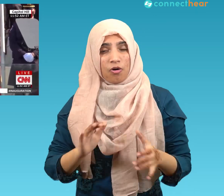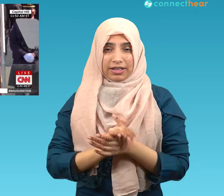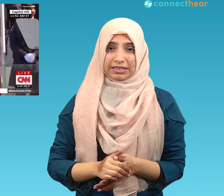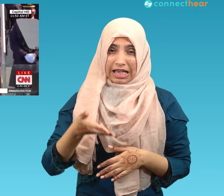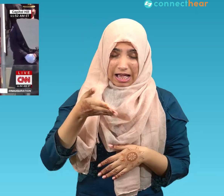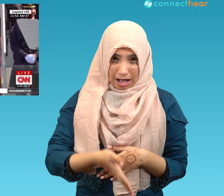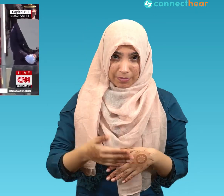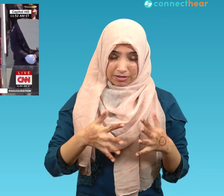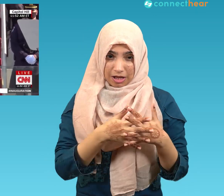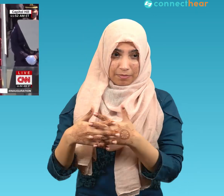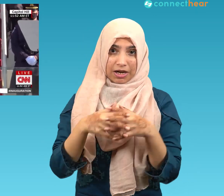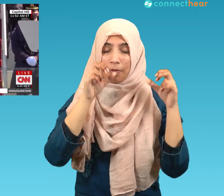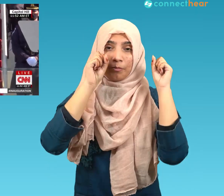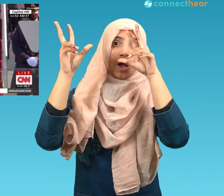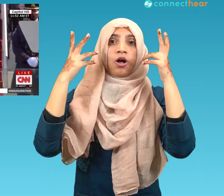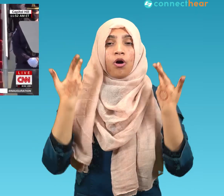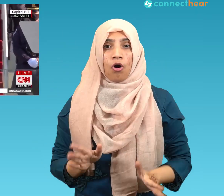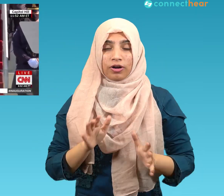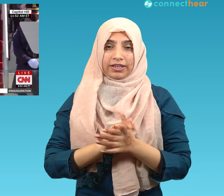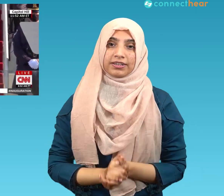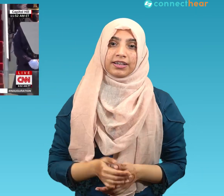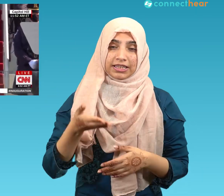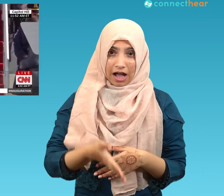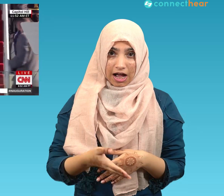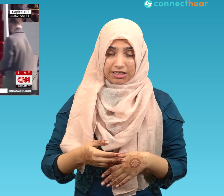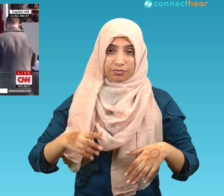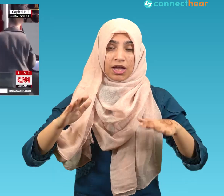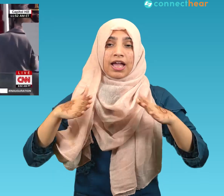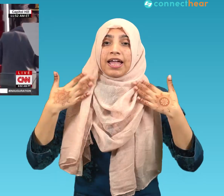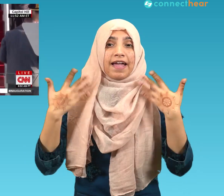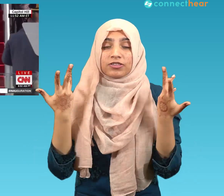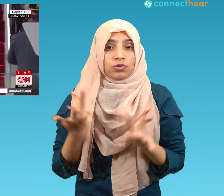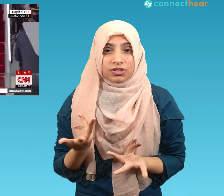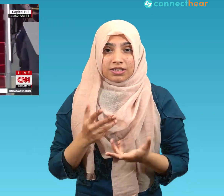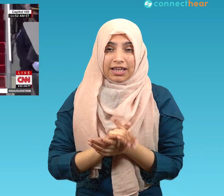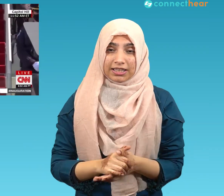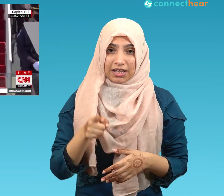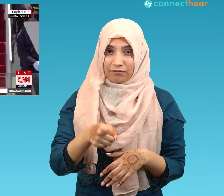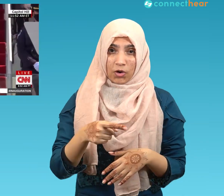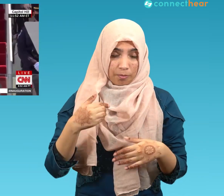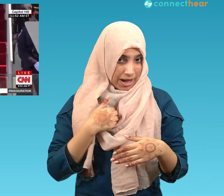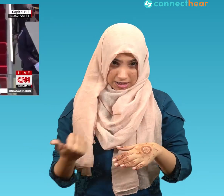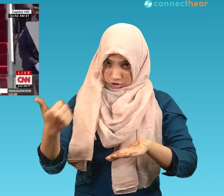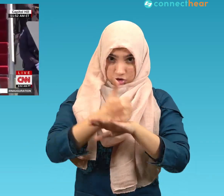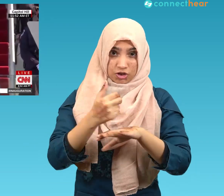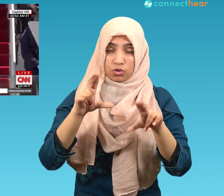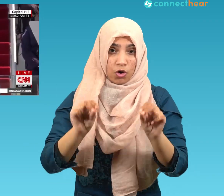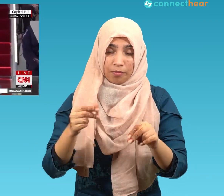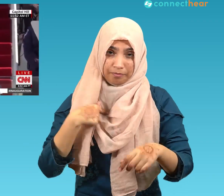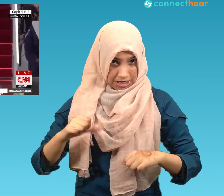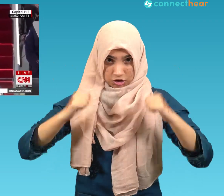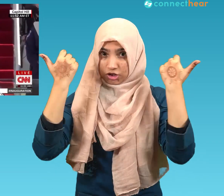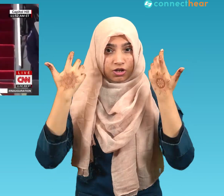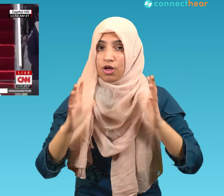challenge. Today, we celebrate the triumph not of a candidate, but of a cause, the